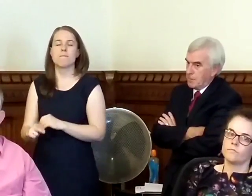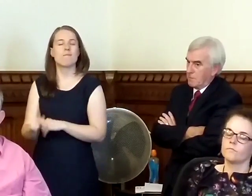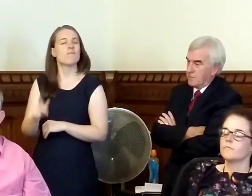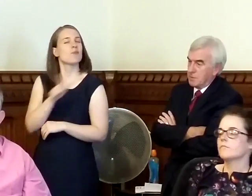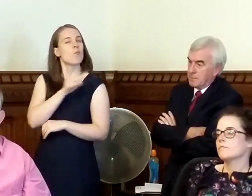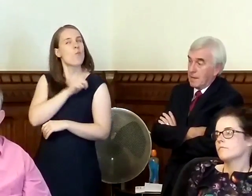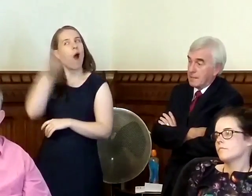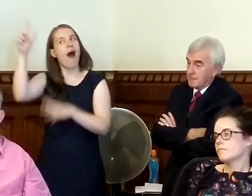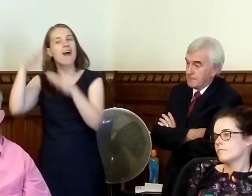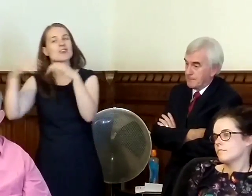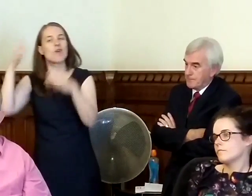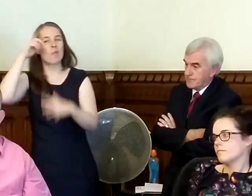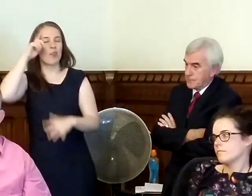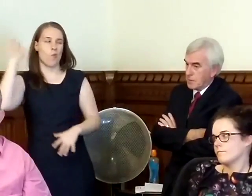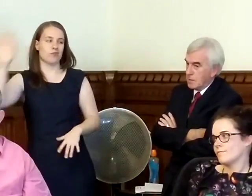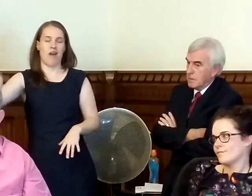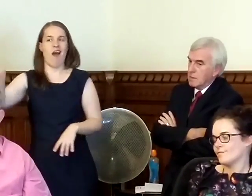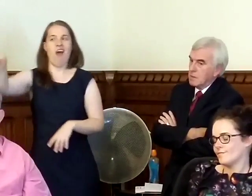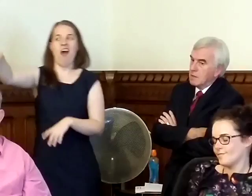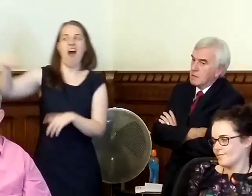would not fight back.